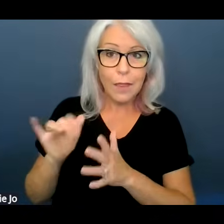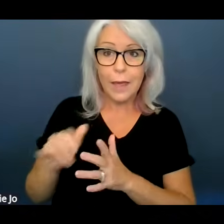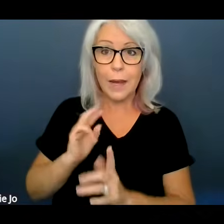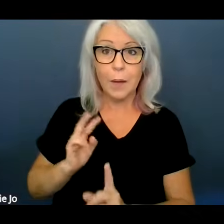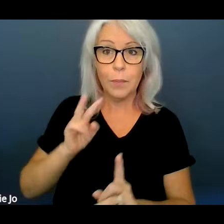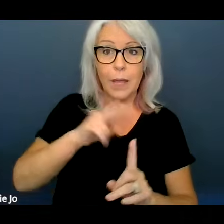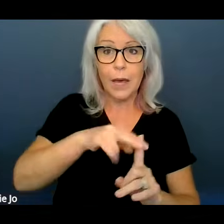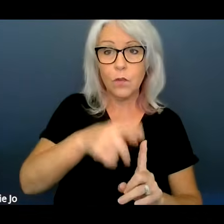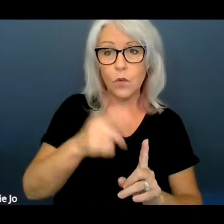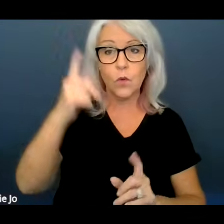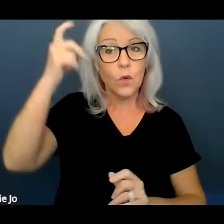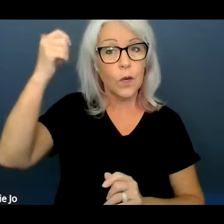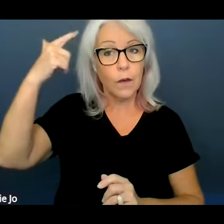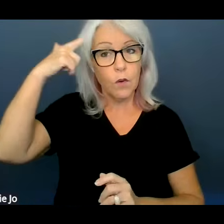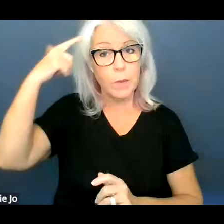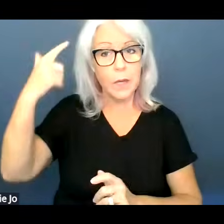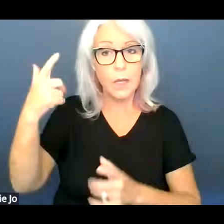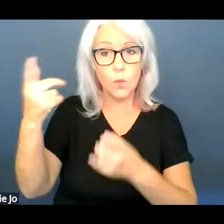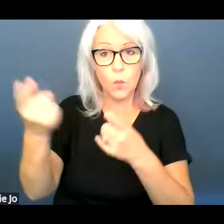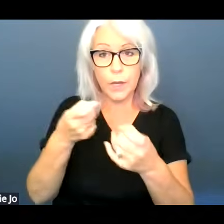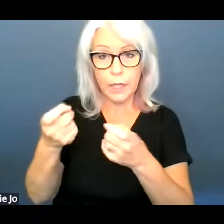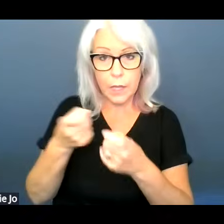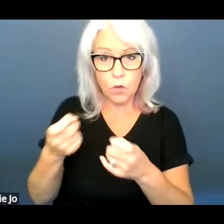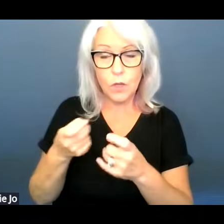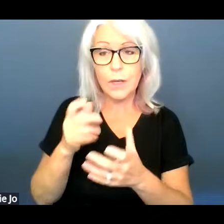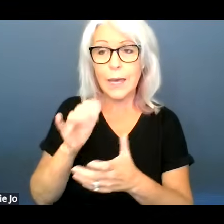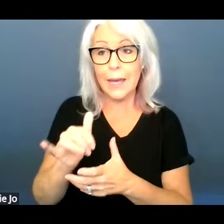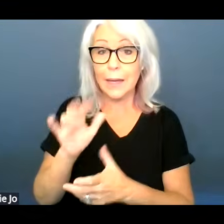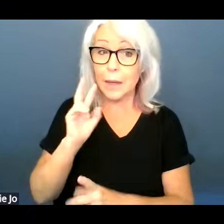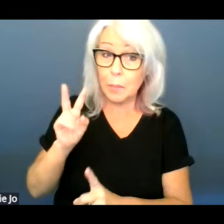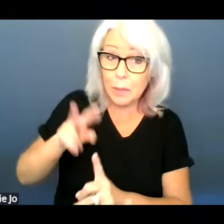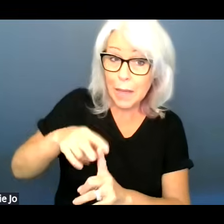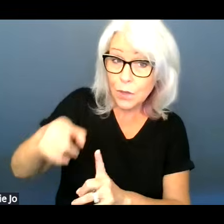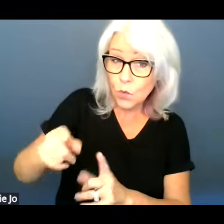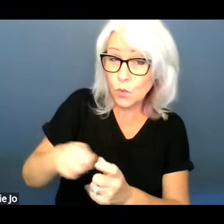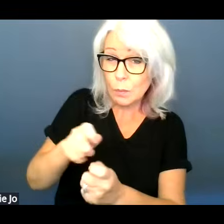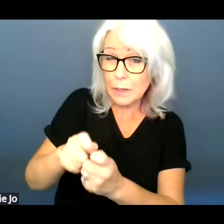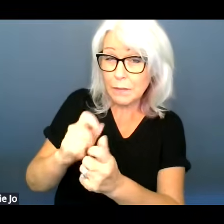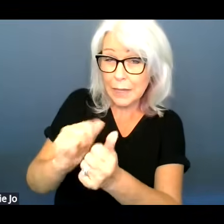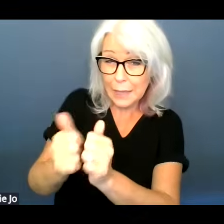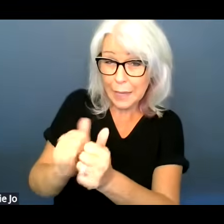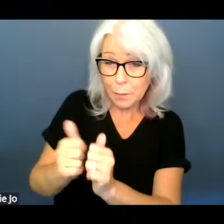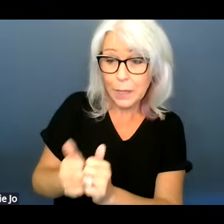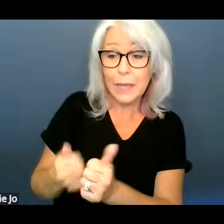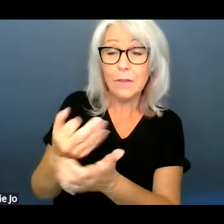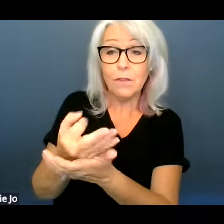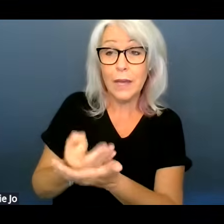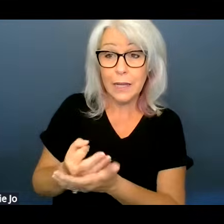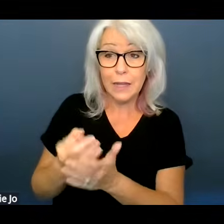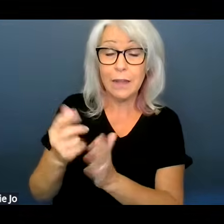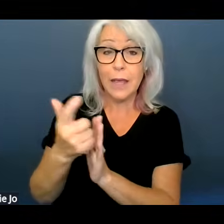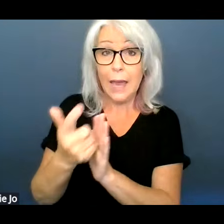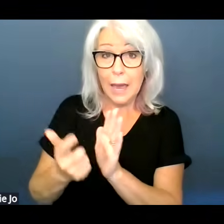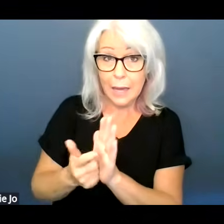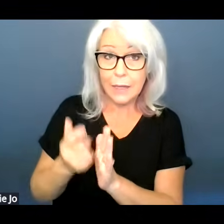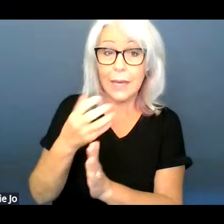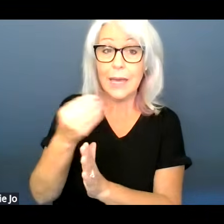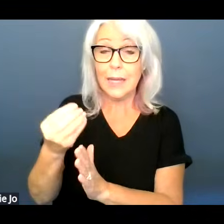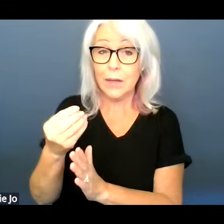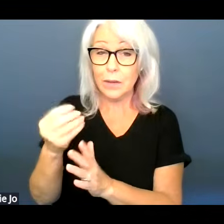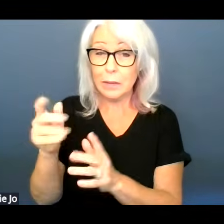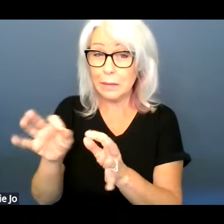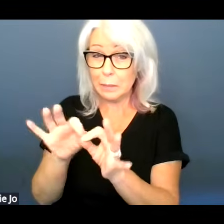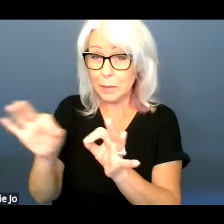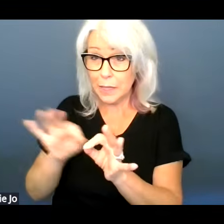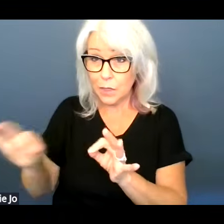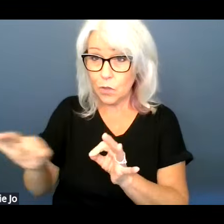government regulation. It applies to the Campaign Finance Act, and as it applies to campaign speech, but takes it from yard